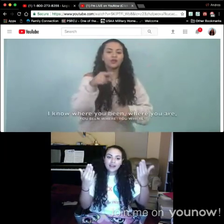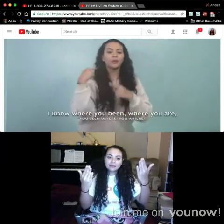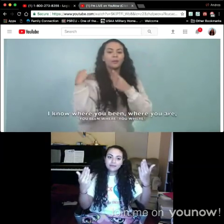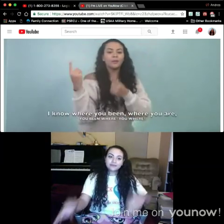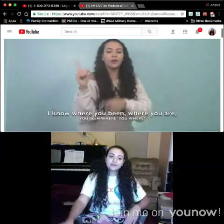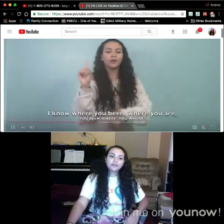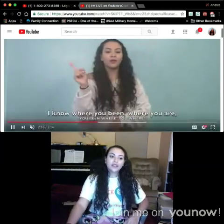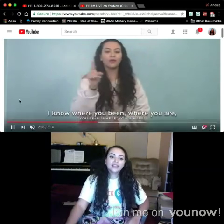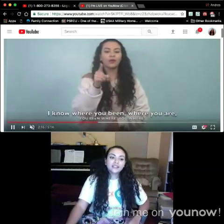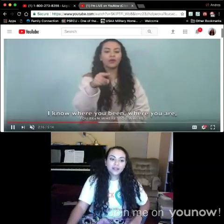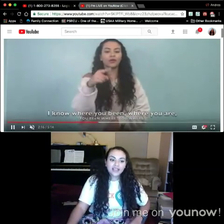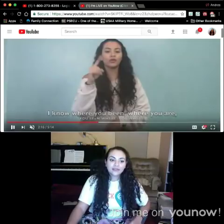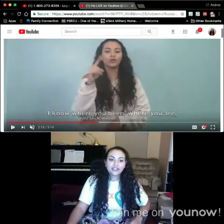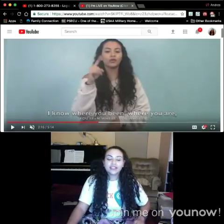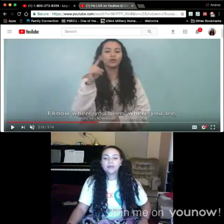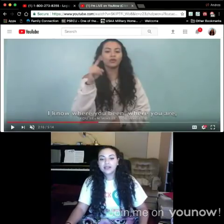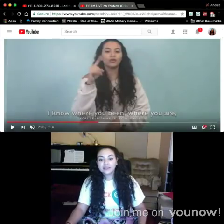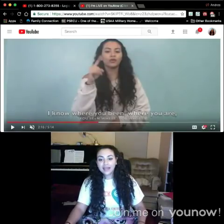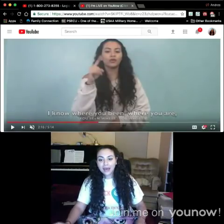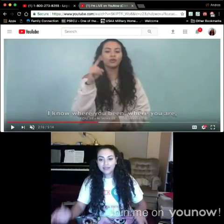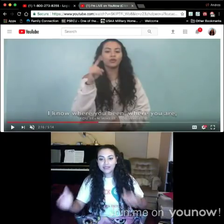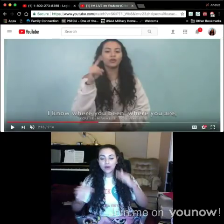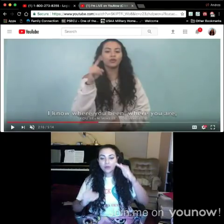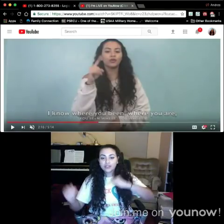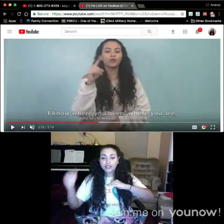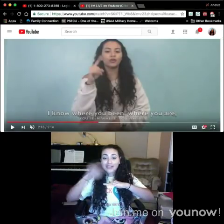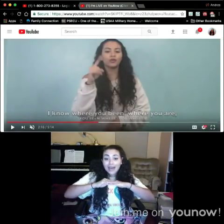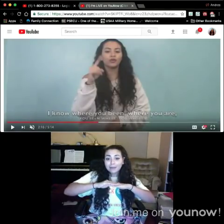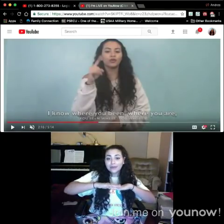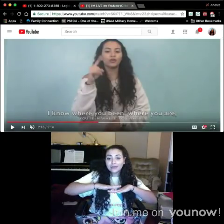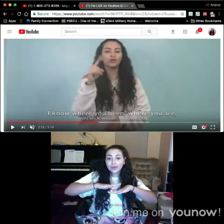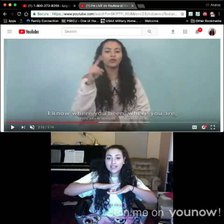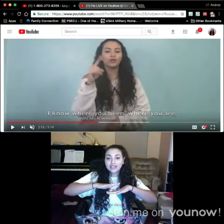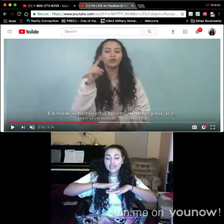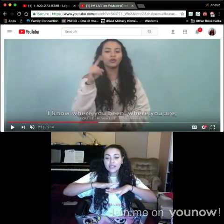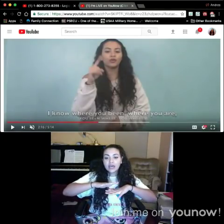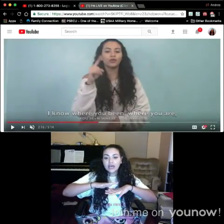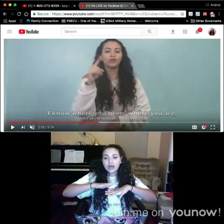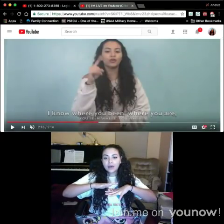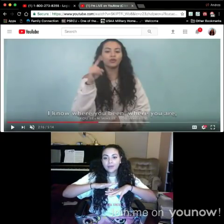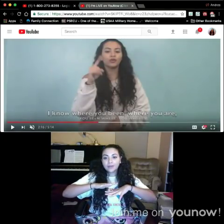God. Okay, this part's kind of tricky because it happens like almost on top of what